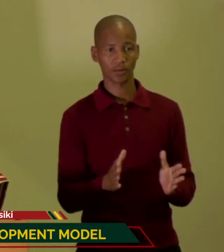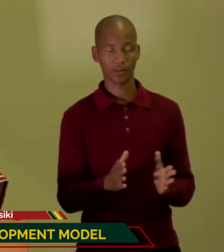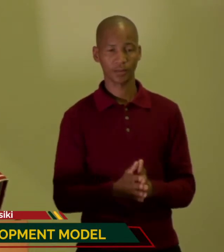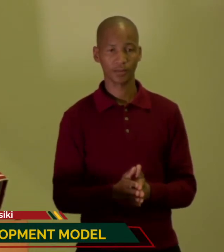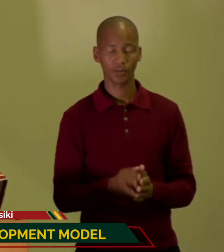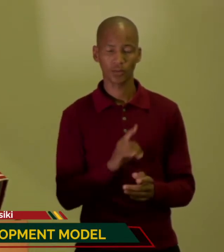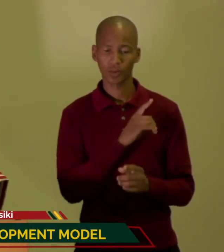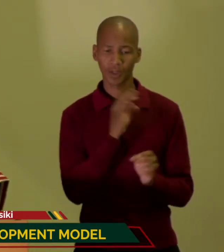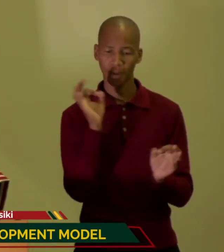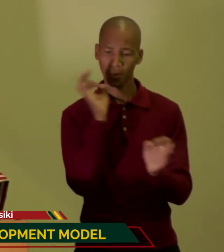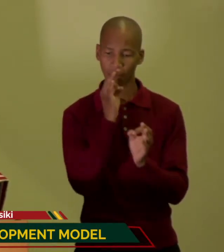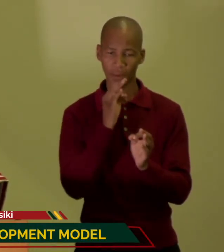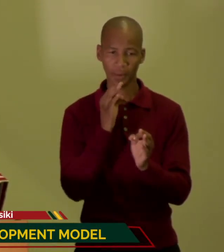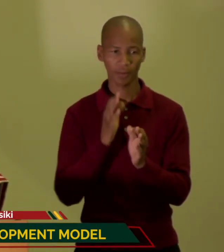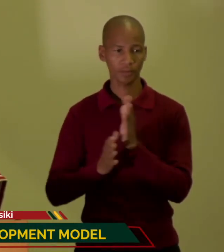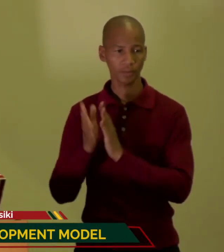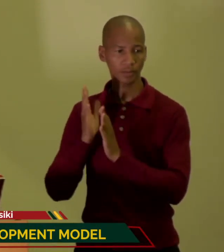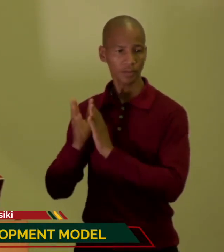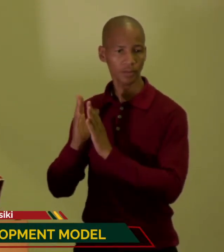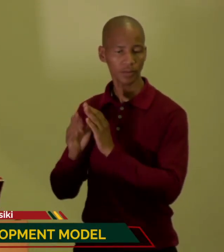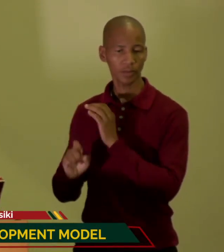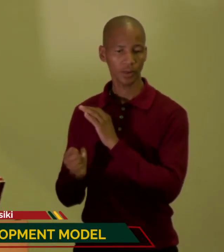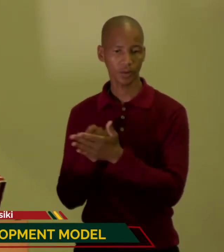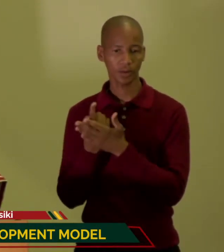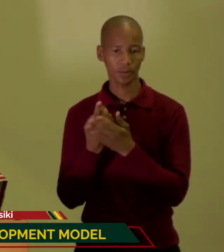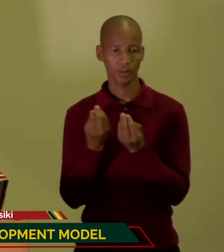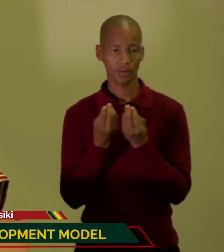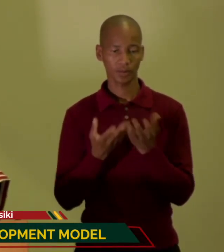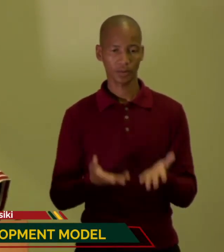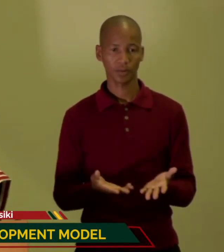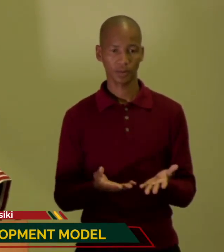the past. Ngexesha ke sasakhokhelwe